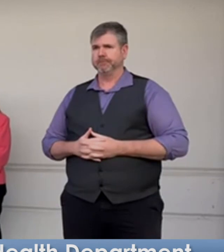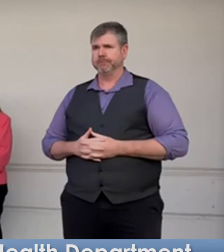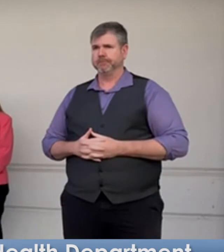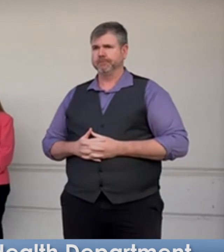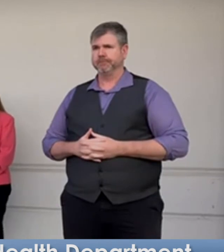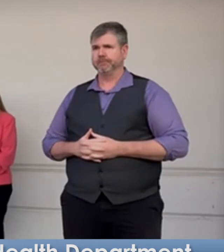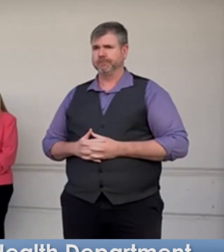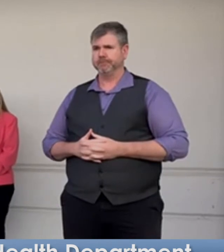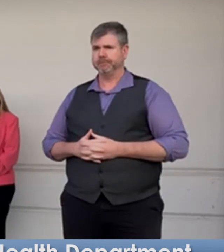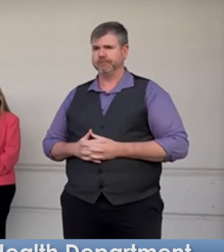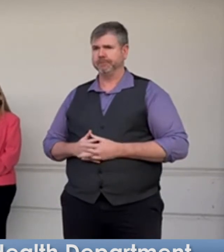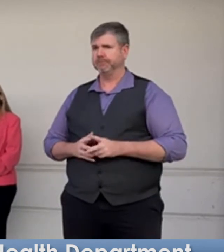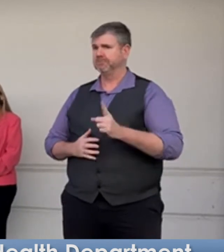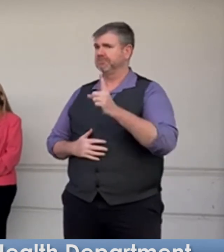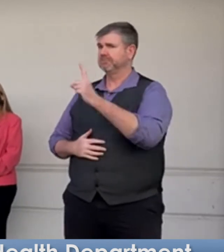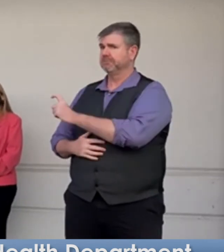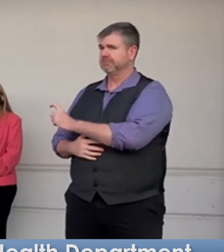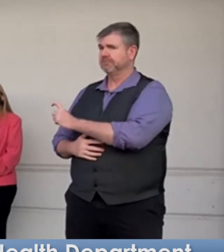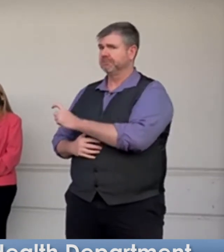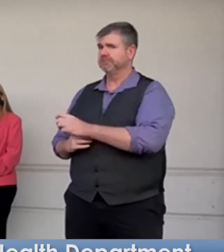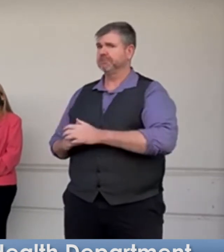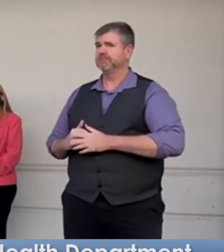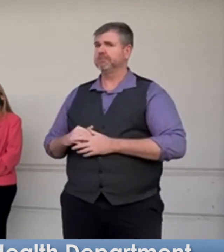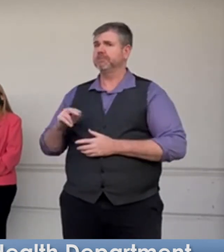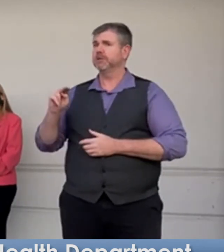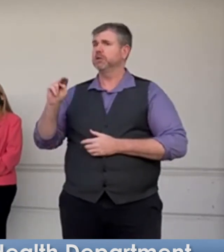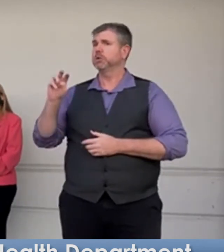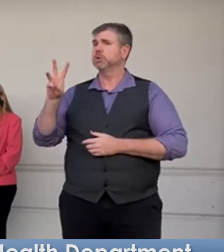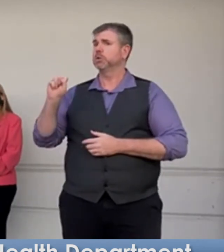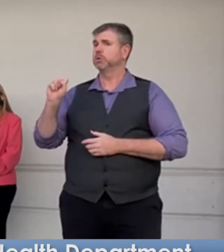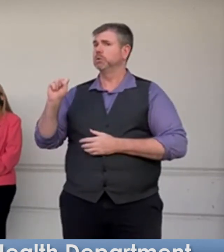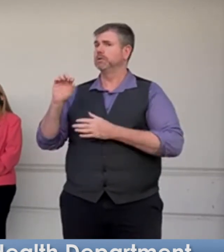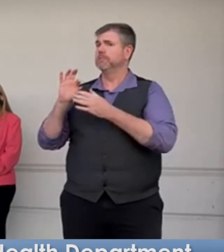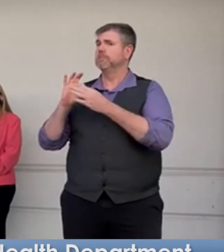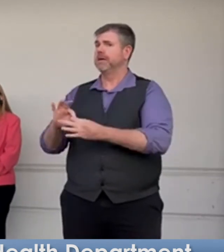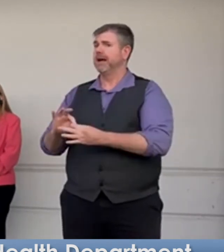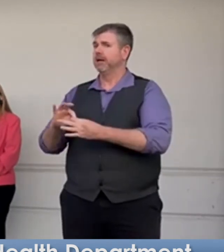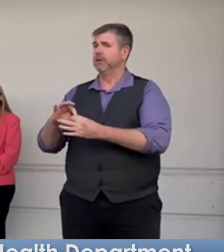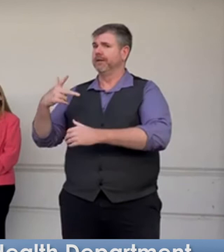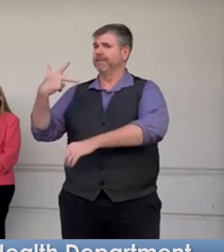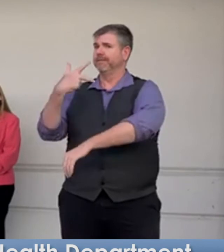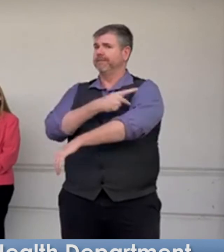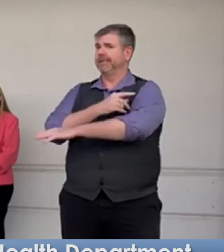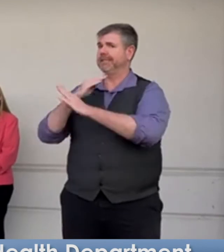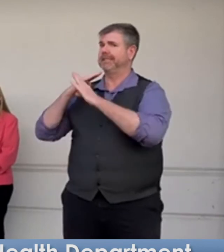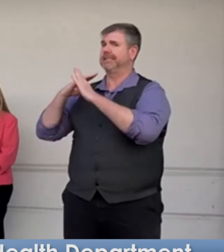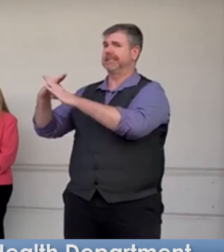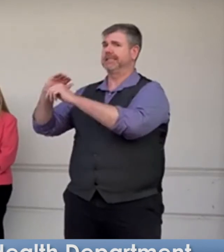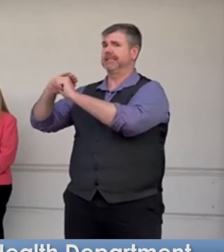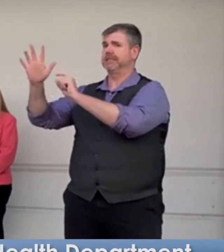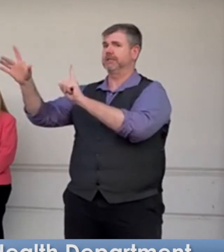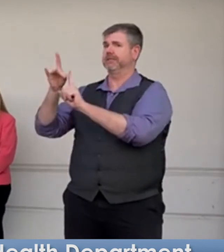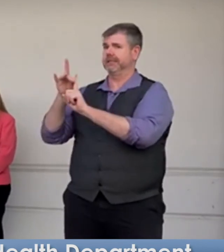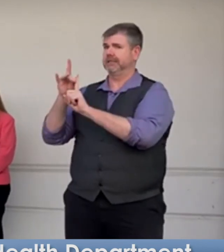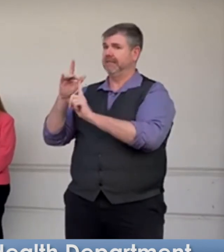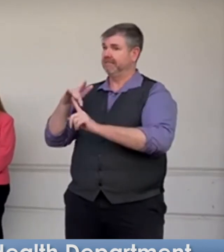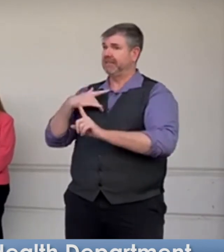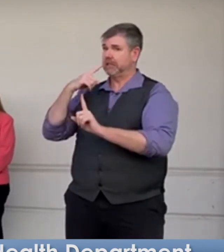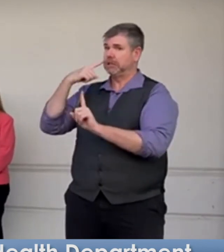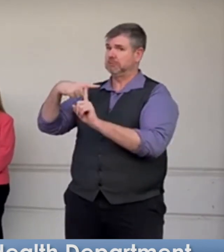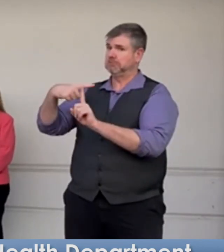Is there anything you've seen in the news about the vaccine that gives you some optimism, some reason that gives the people